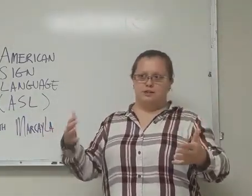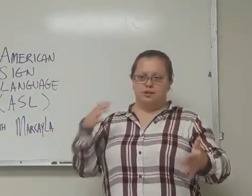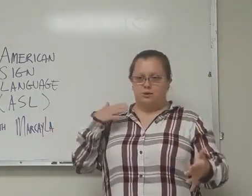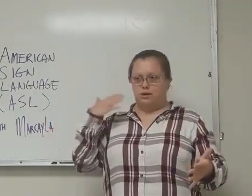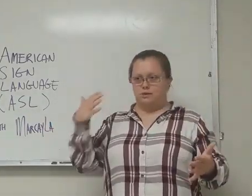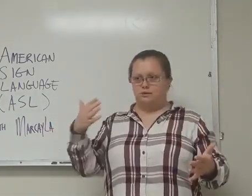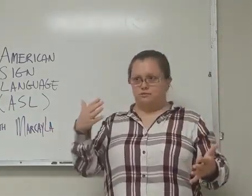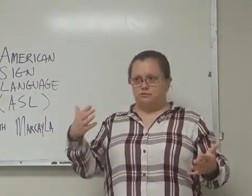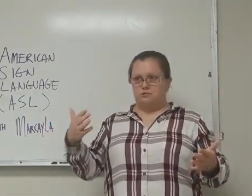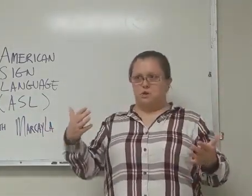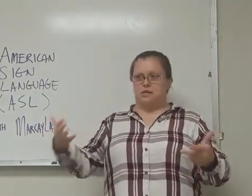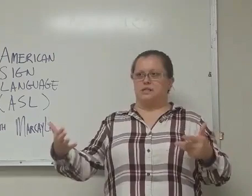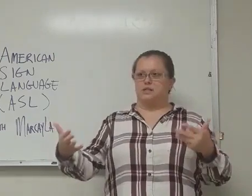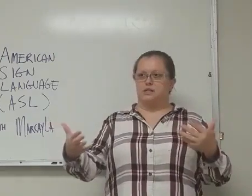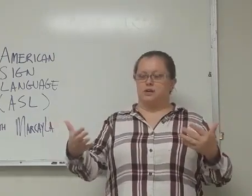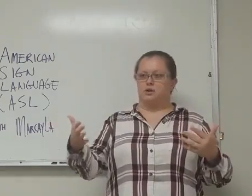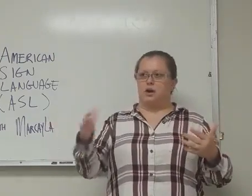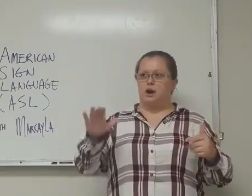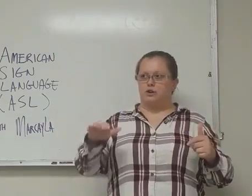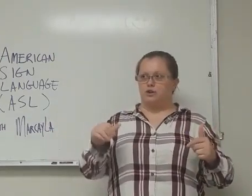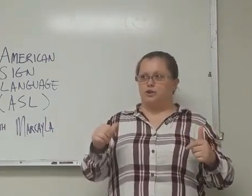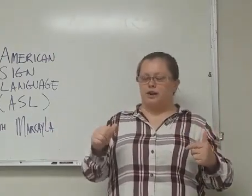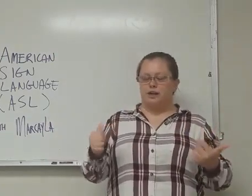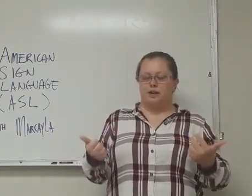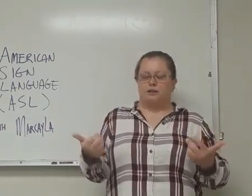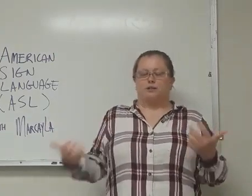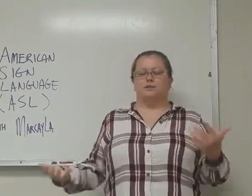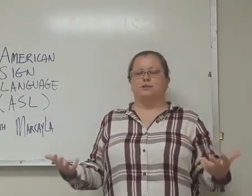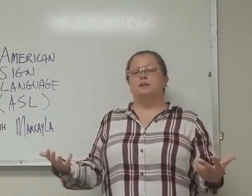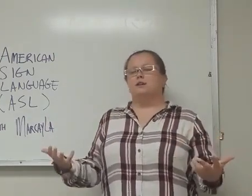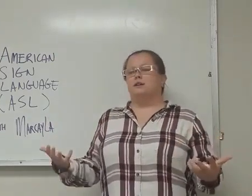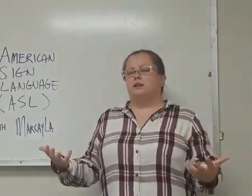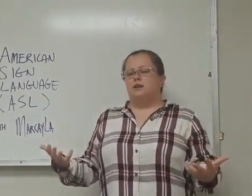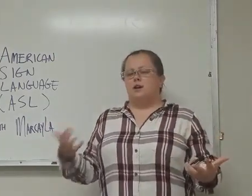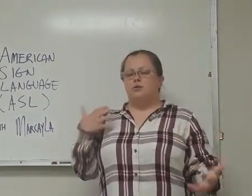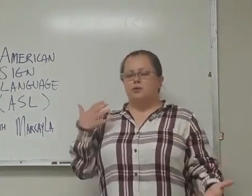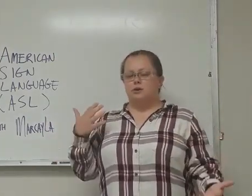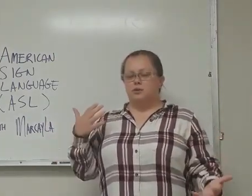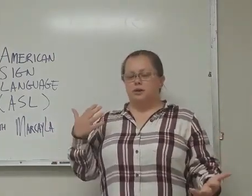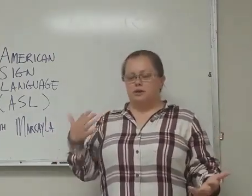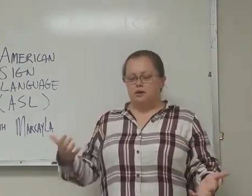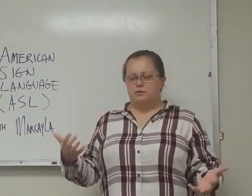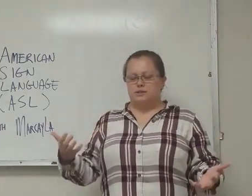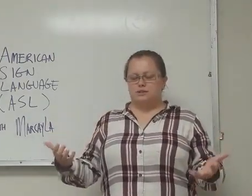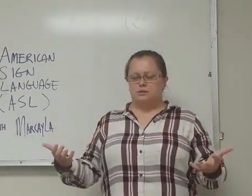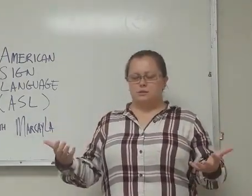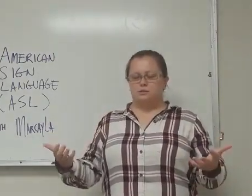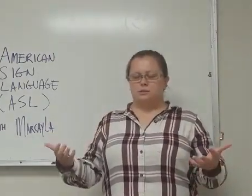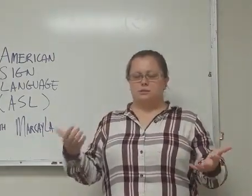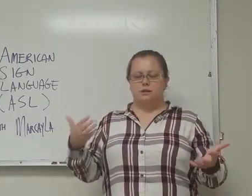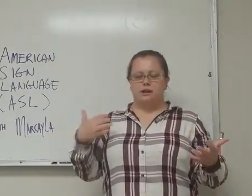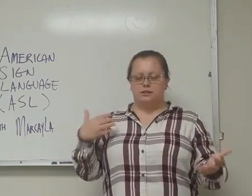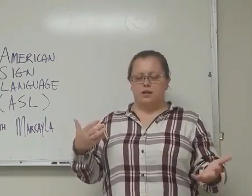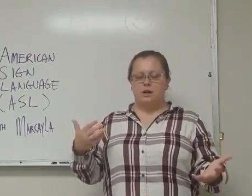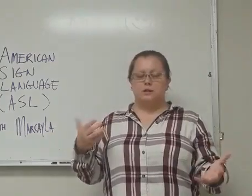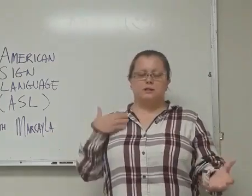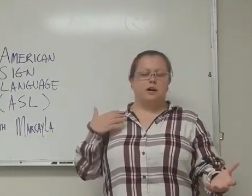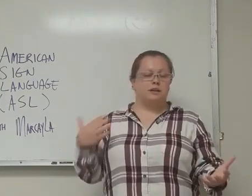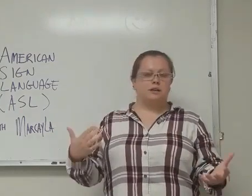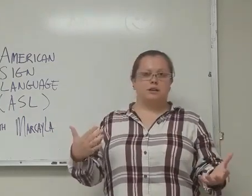Like you get to see how you're signing it, because when it comes to ASL, it's kind of like